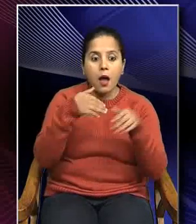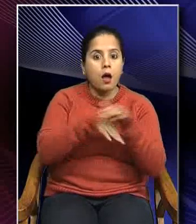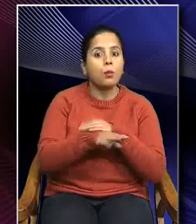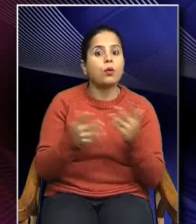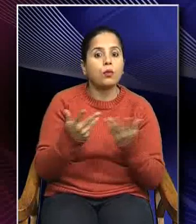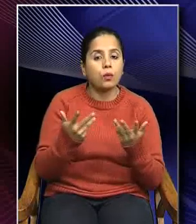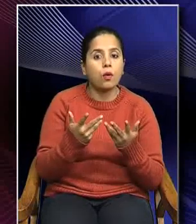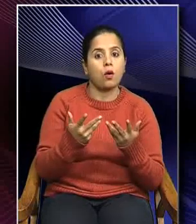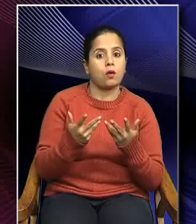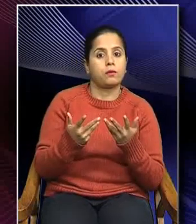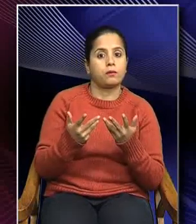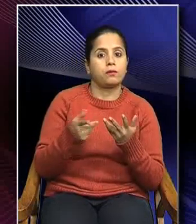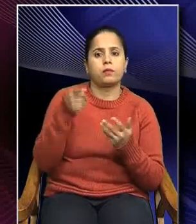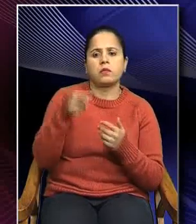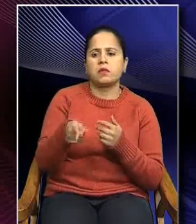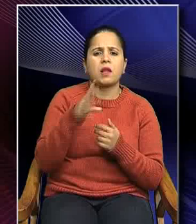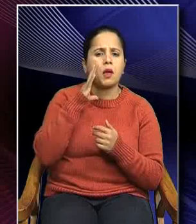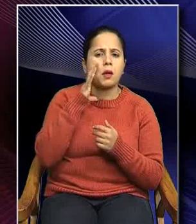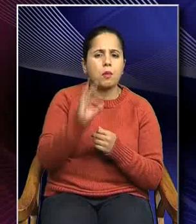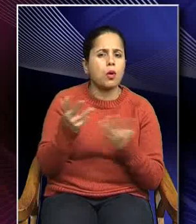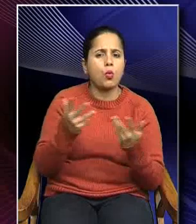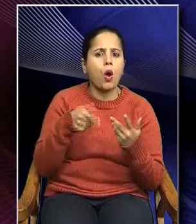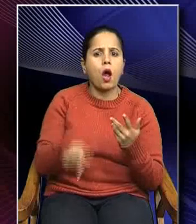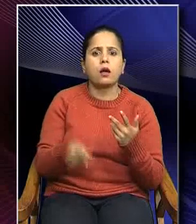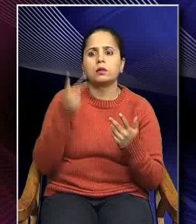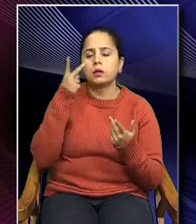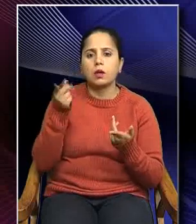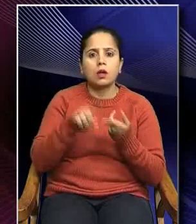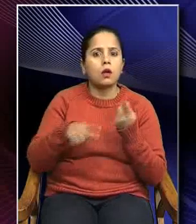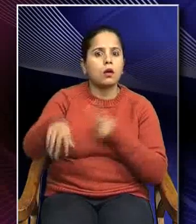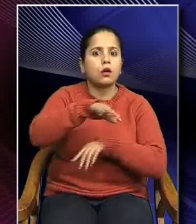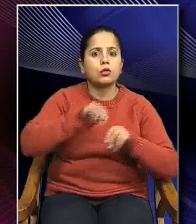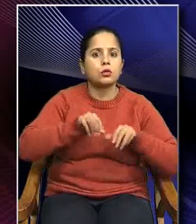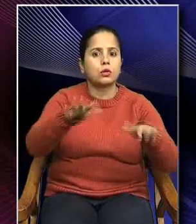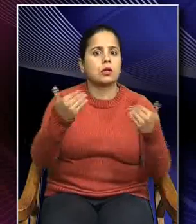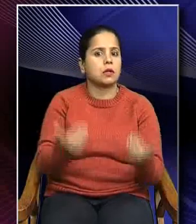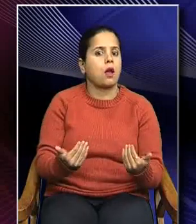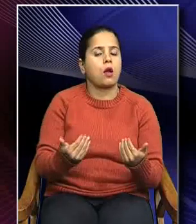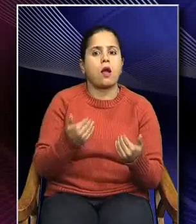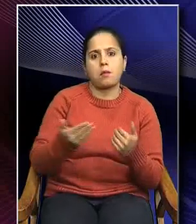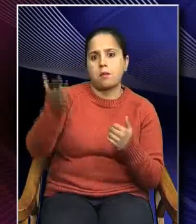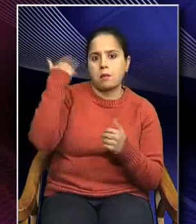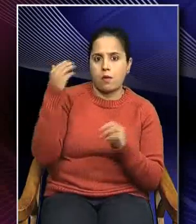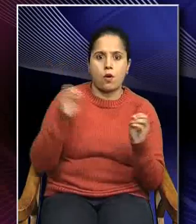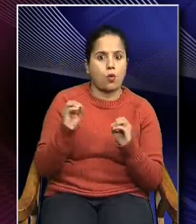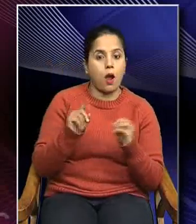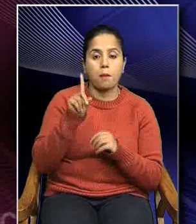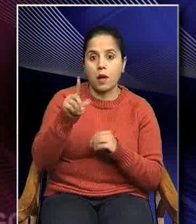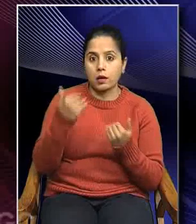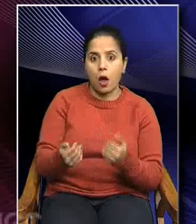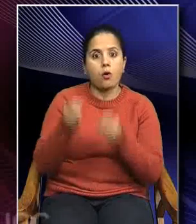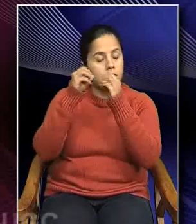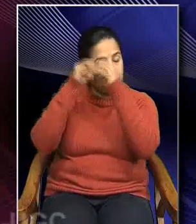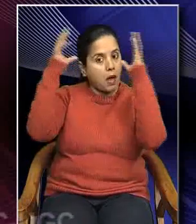is not empirically probed at this point of time in past, but is